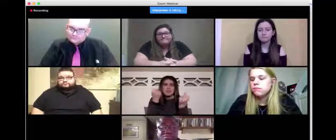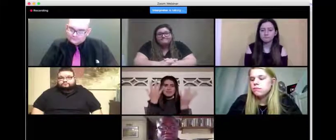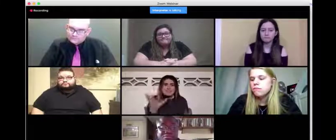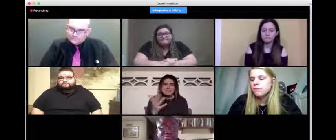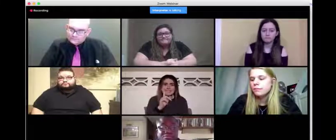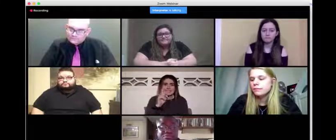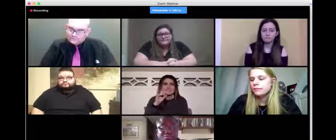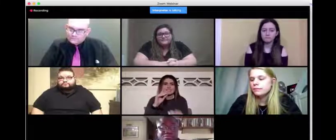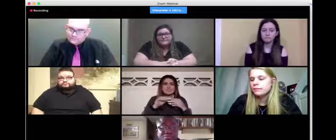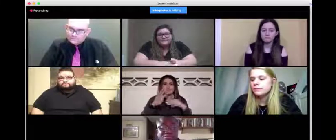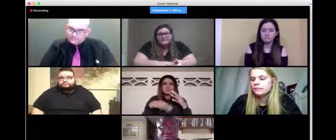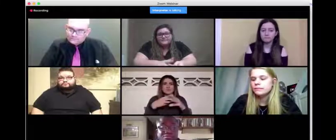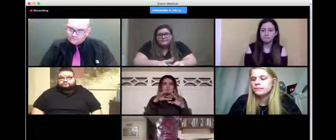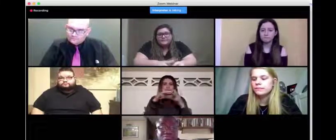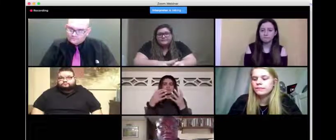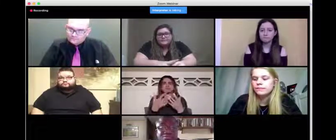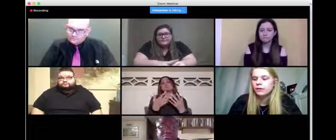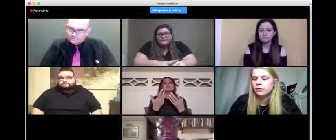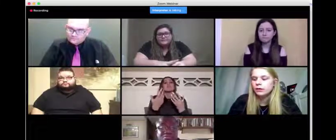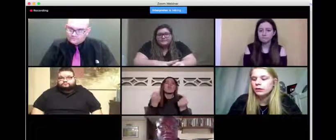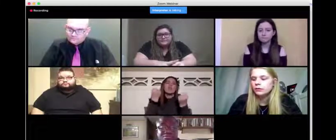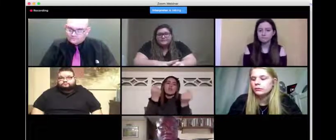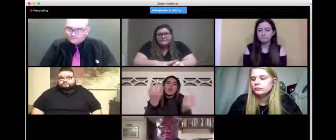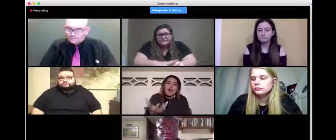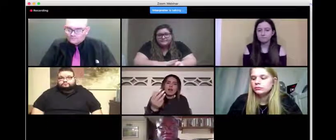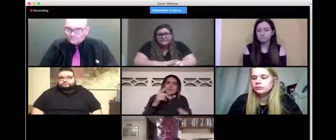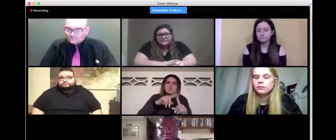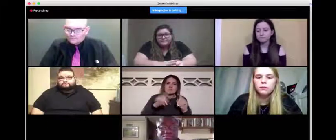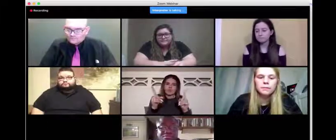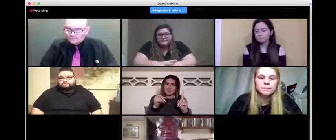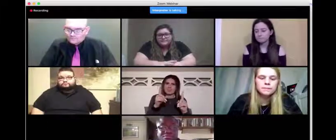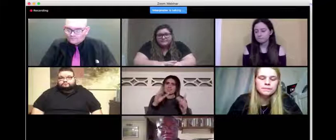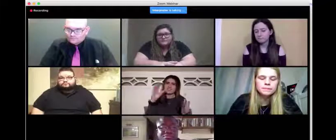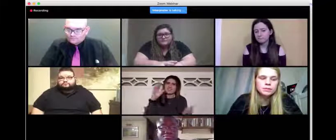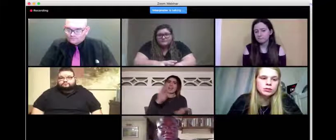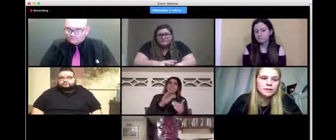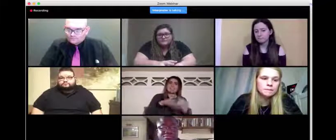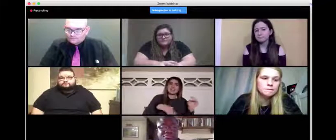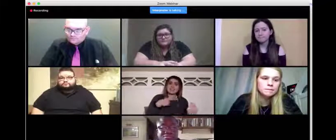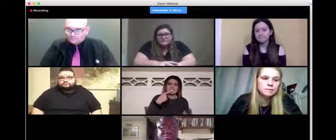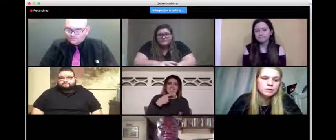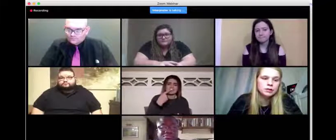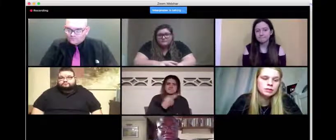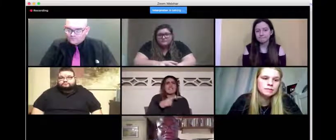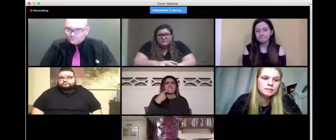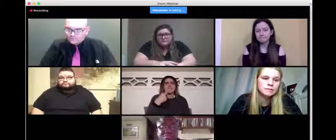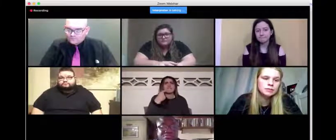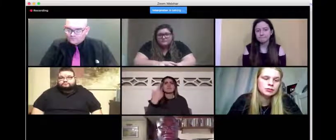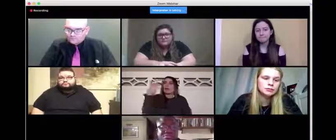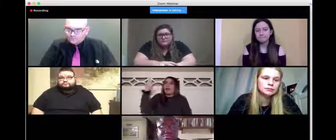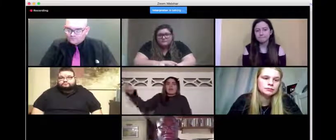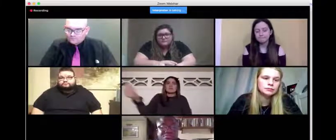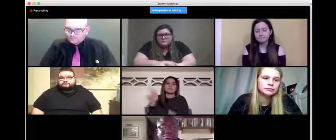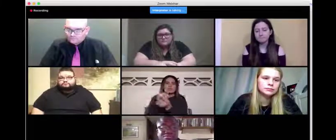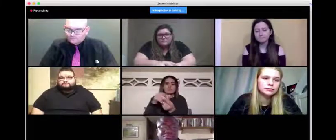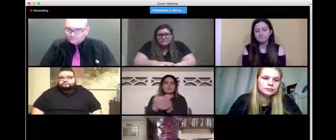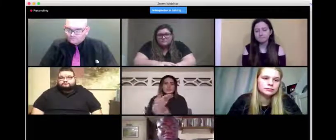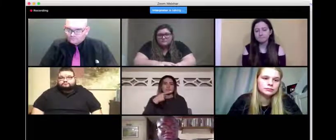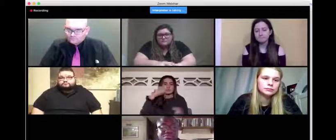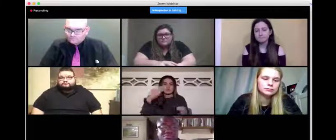mean it's obviously less hearing people just go out, they meet each other at the store and whatever, have all those interactions.